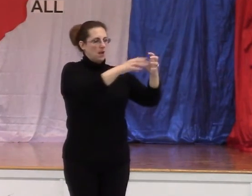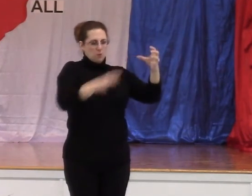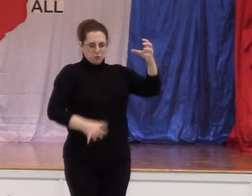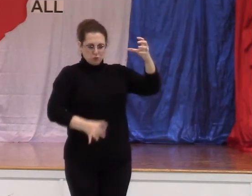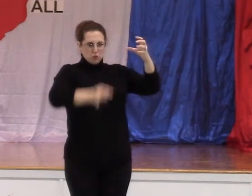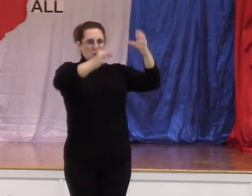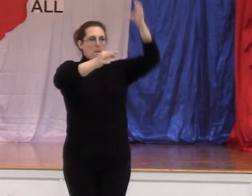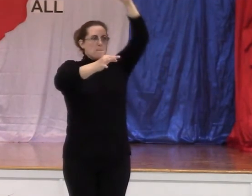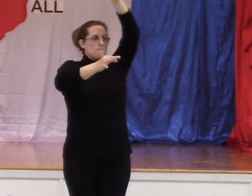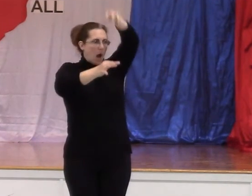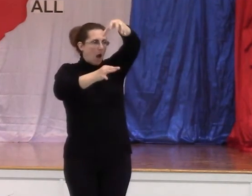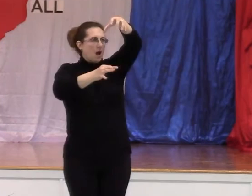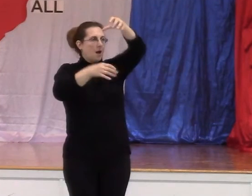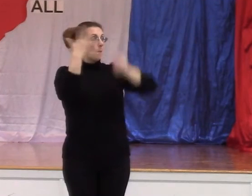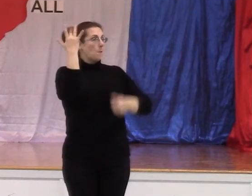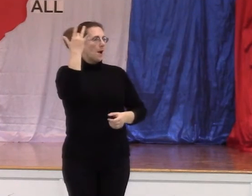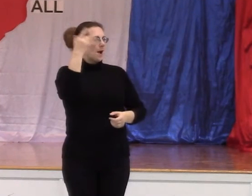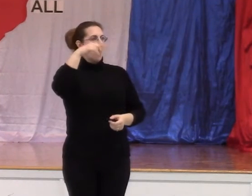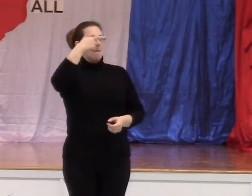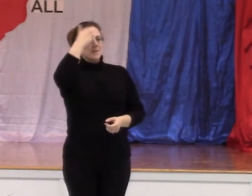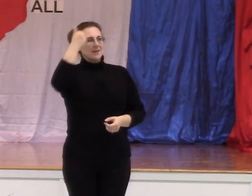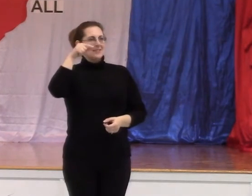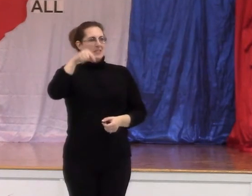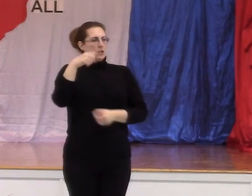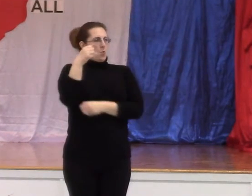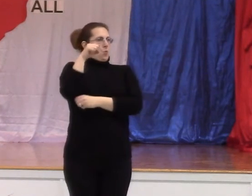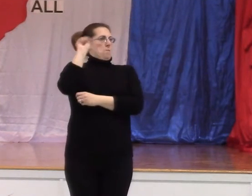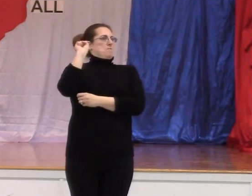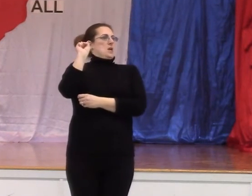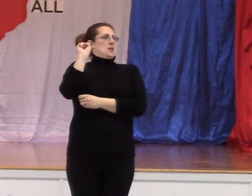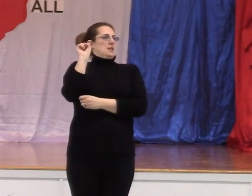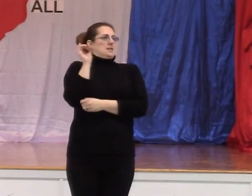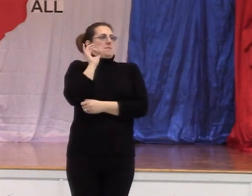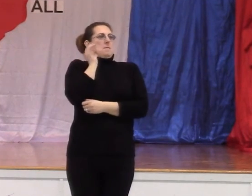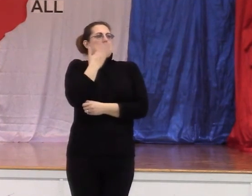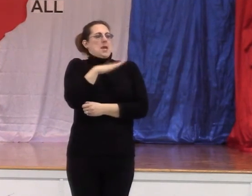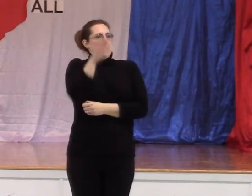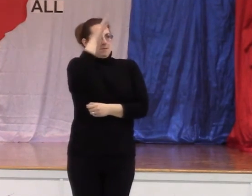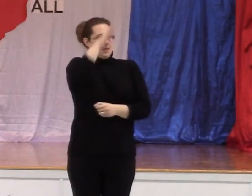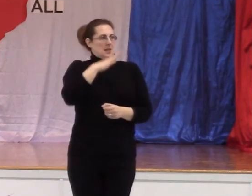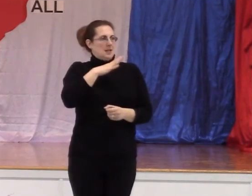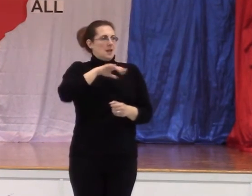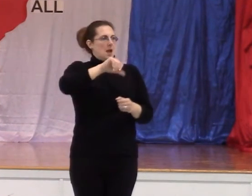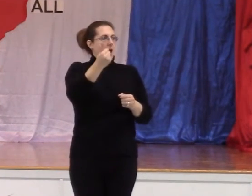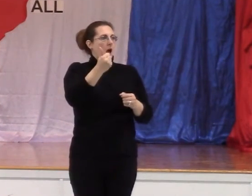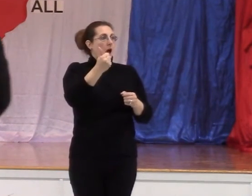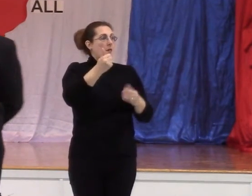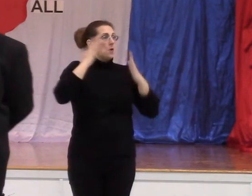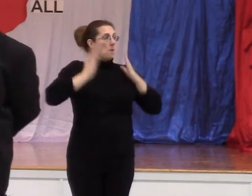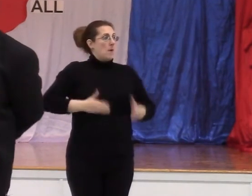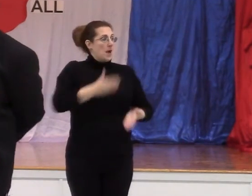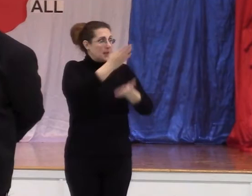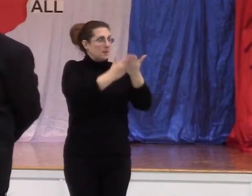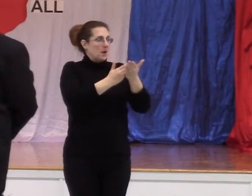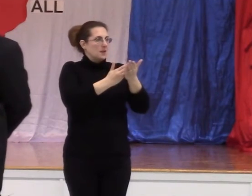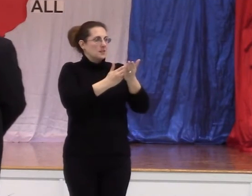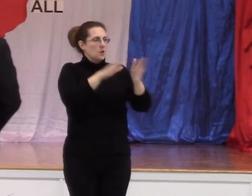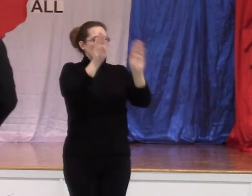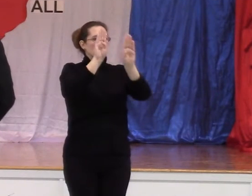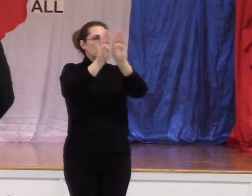scoundrel. And they take and put other body parts and they nail them to the doors of the